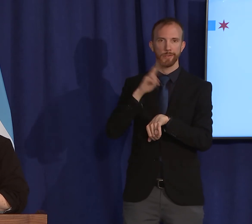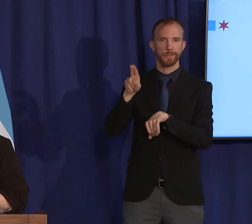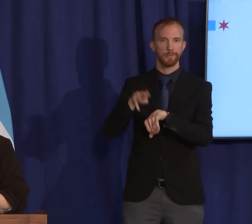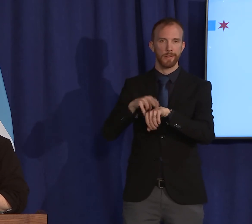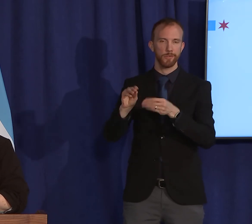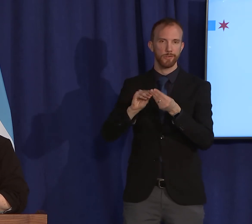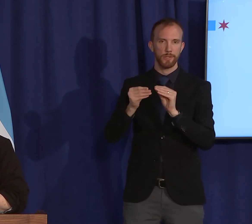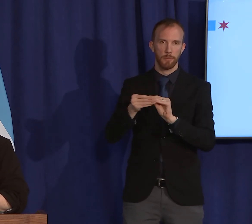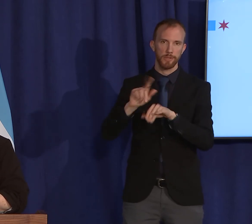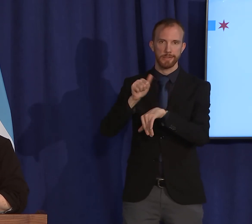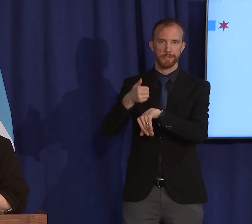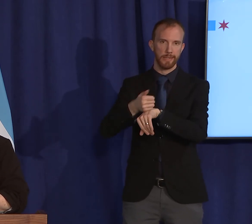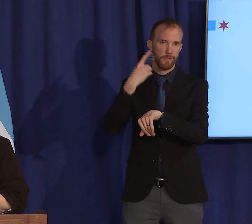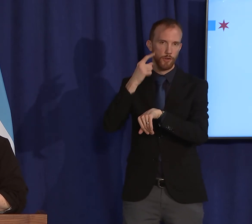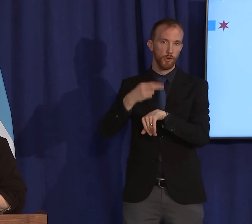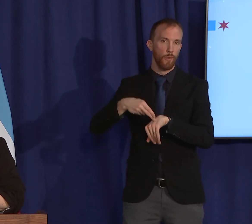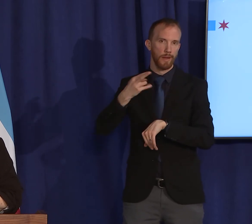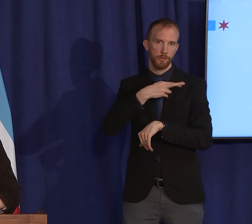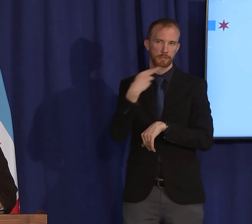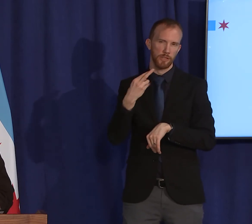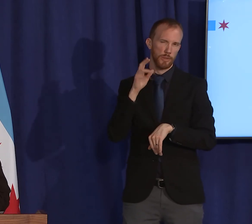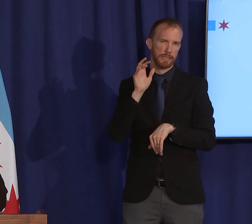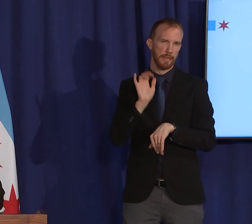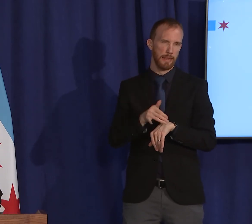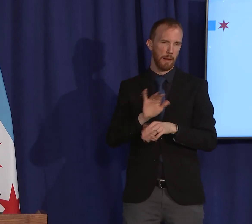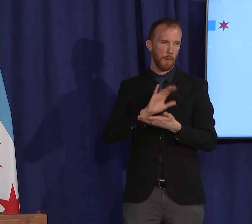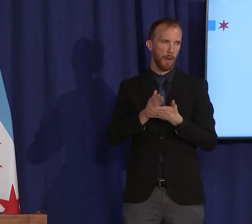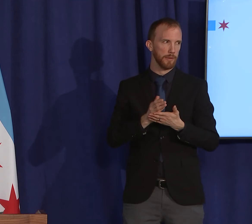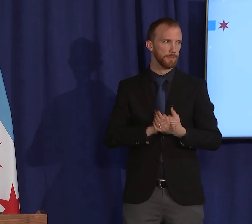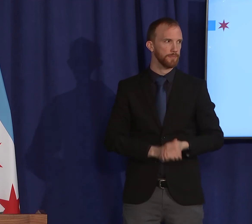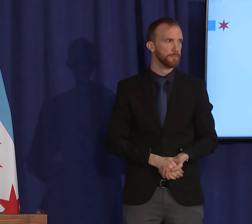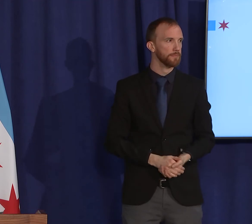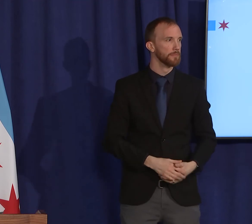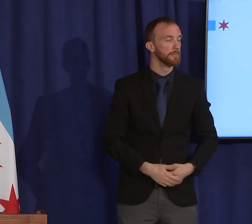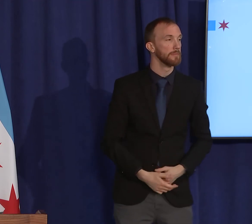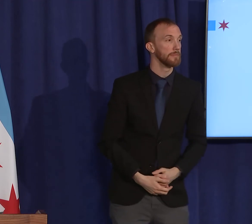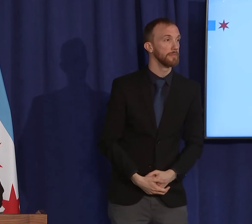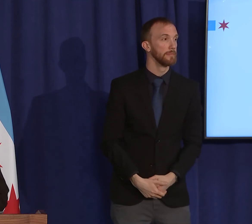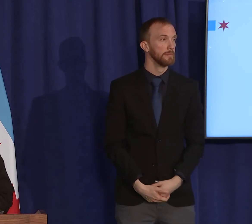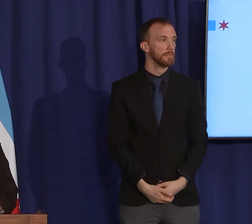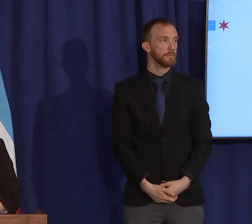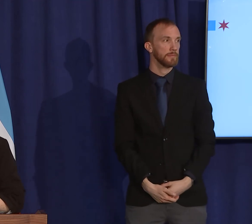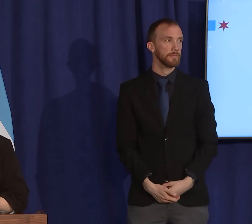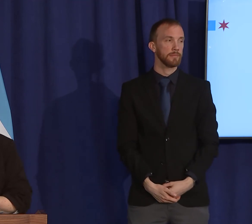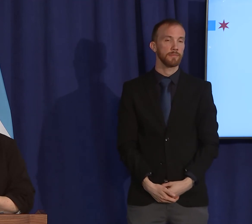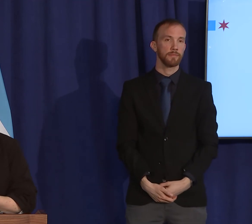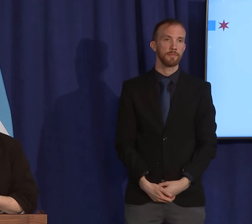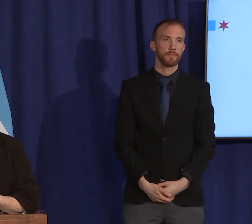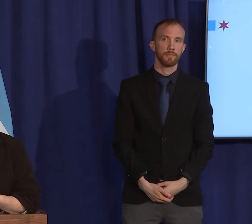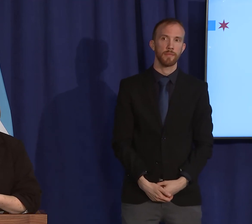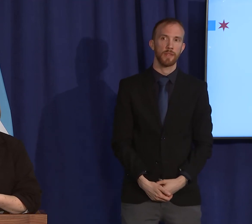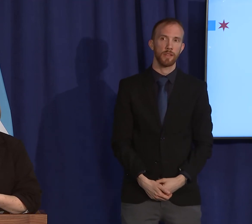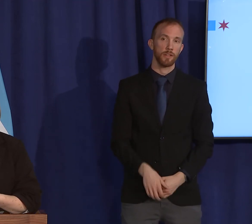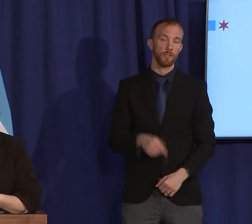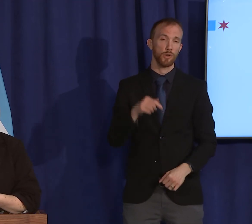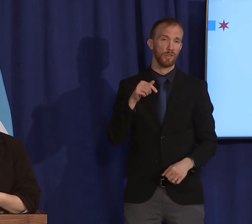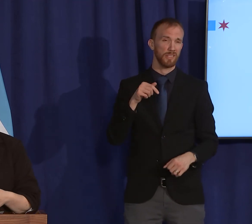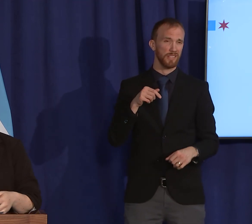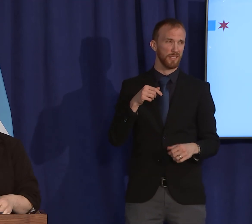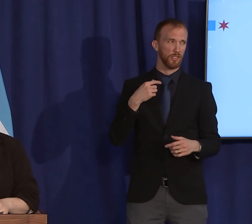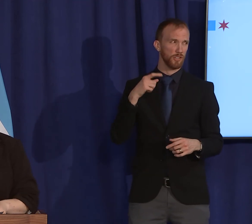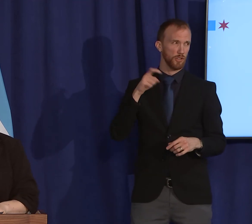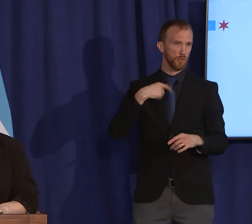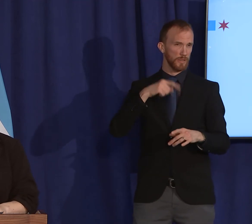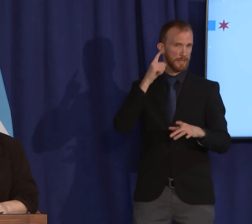settings for really high risk, and that's where the worry is. Thanks, Doctor. Should the city think of this as the beginning of the third surge of